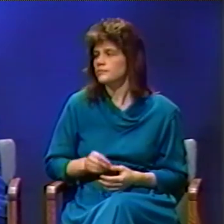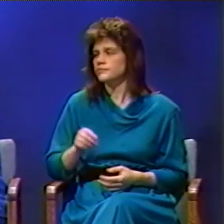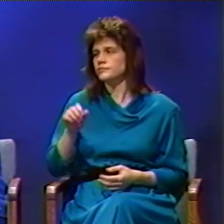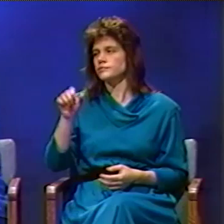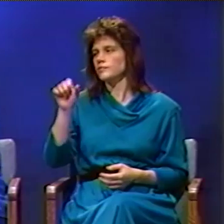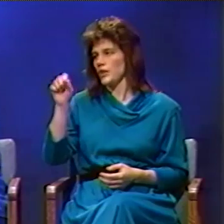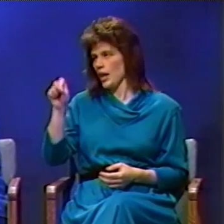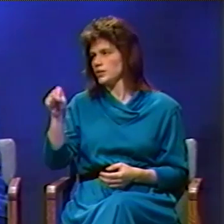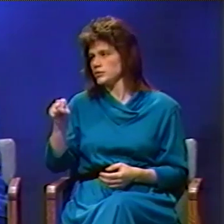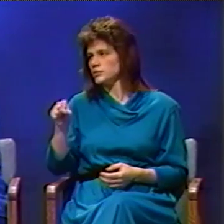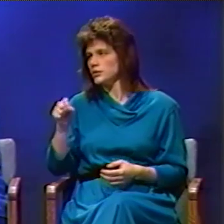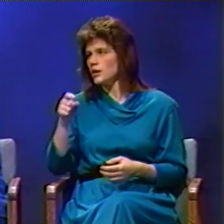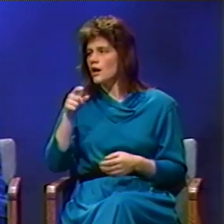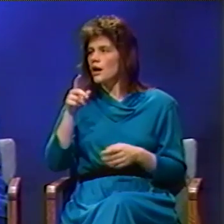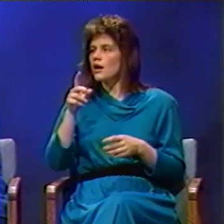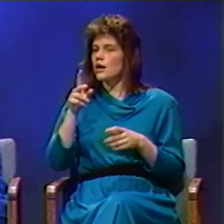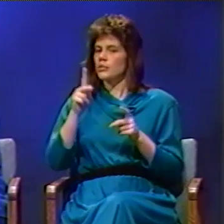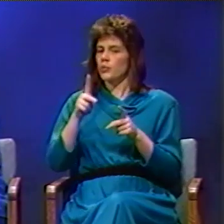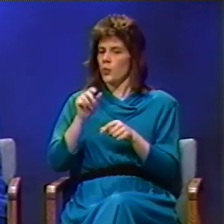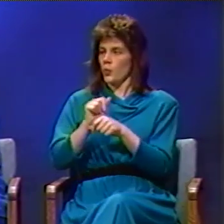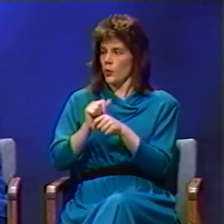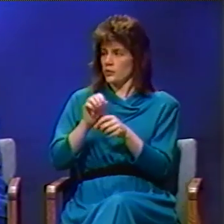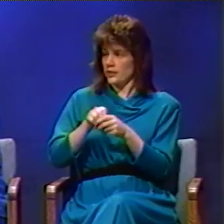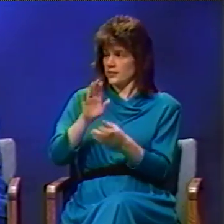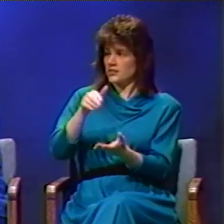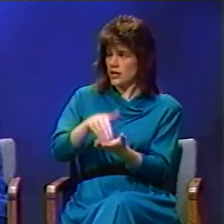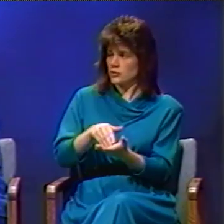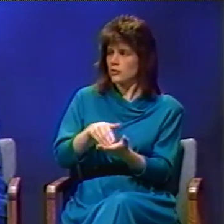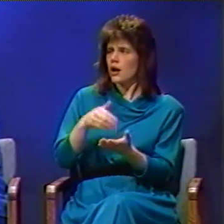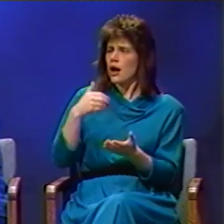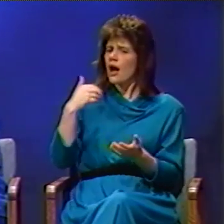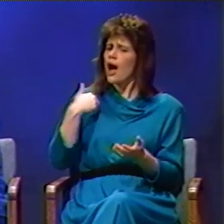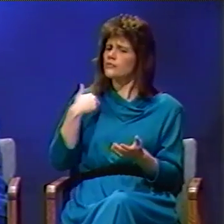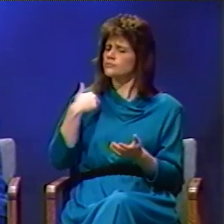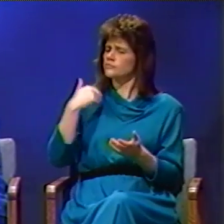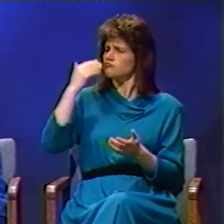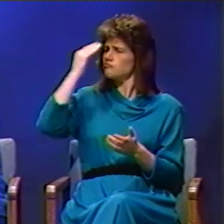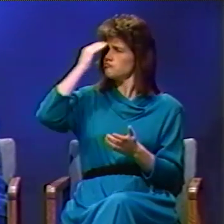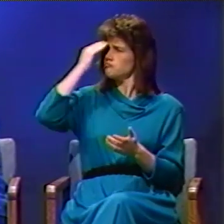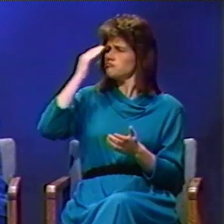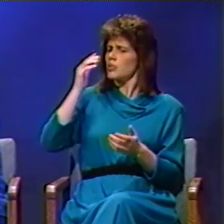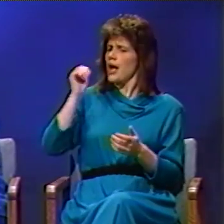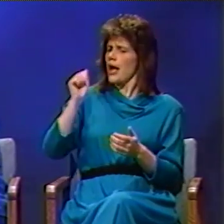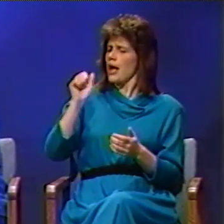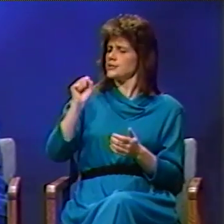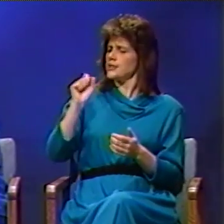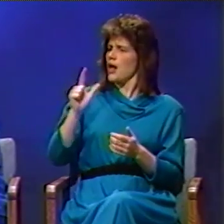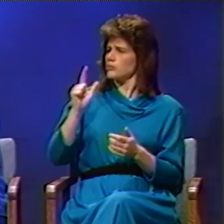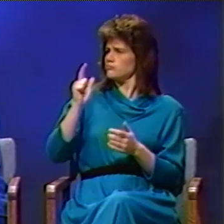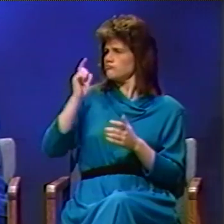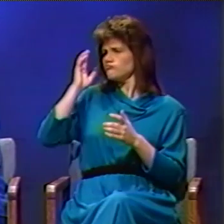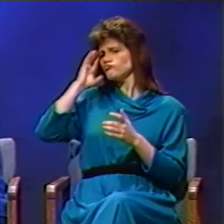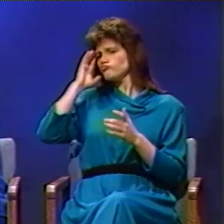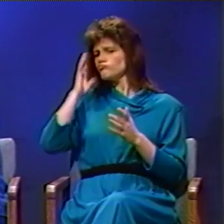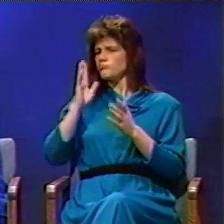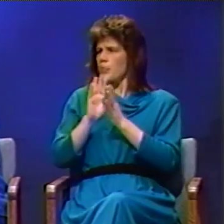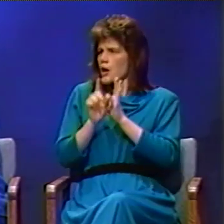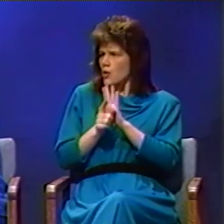have people in the center who have some ASL background who can assist, especially when there are some very